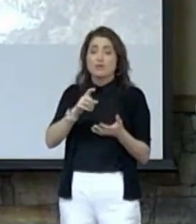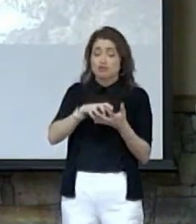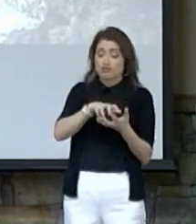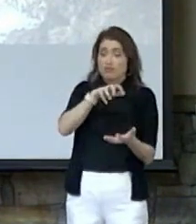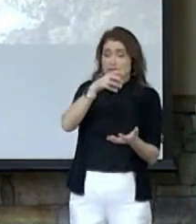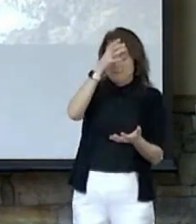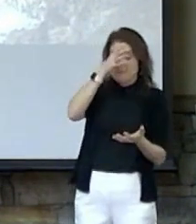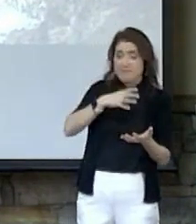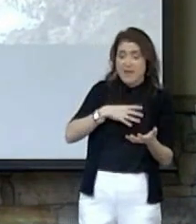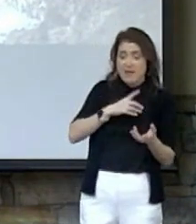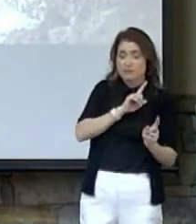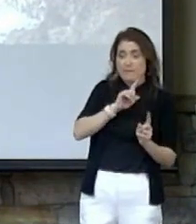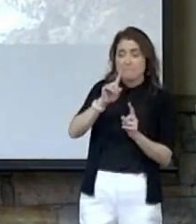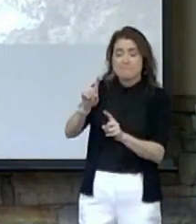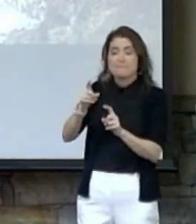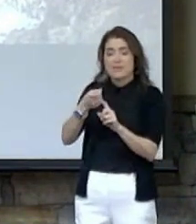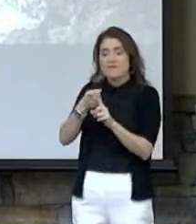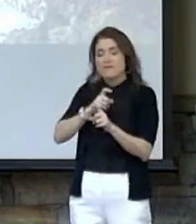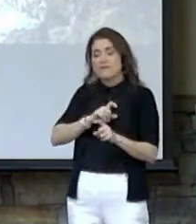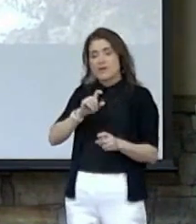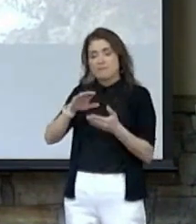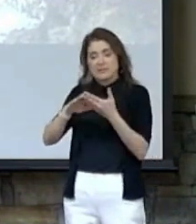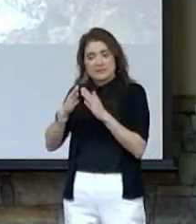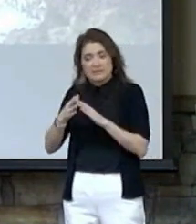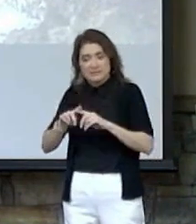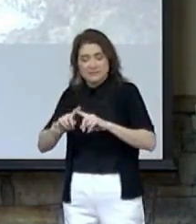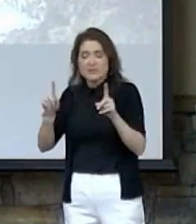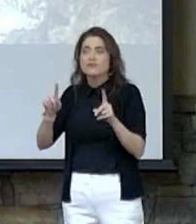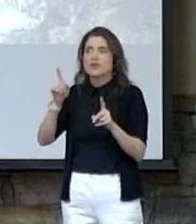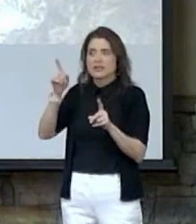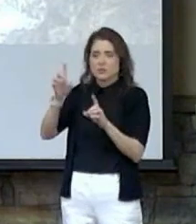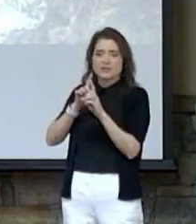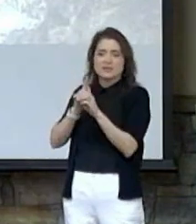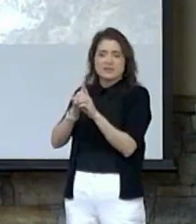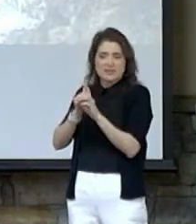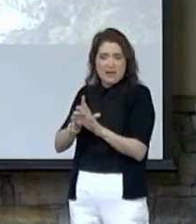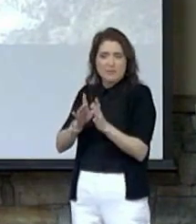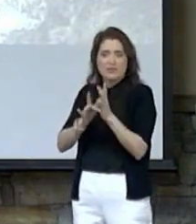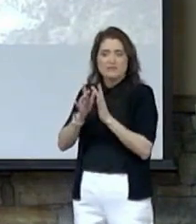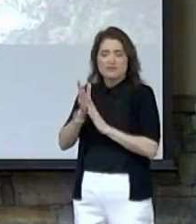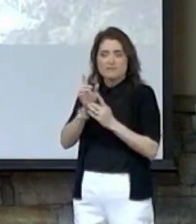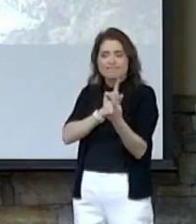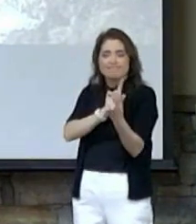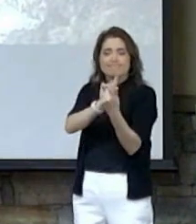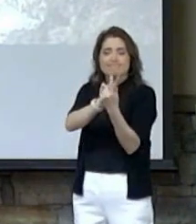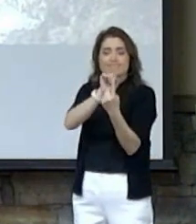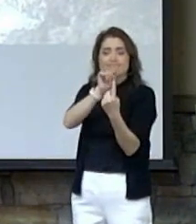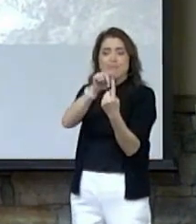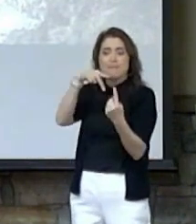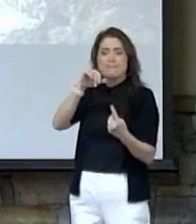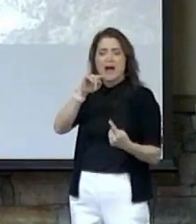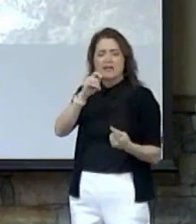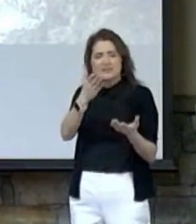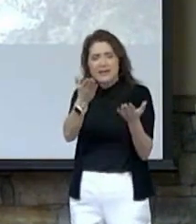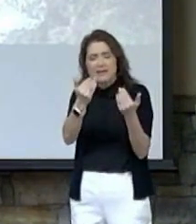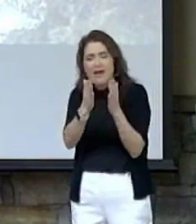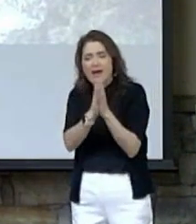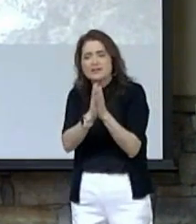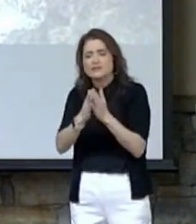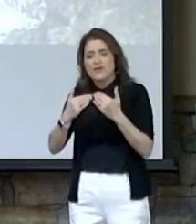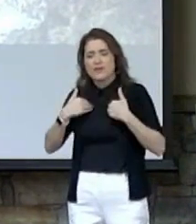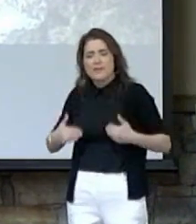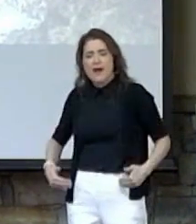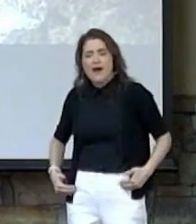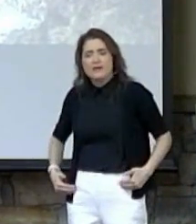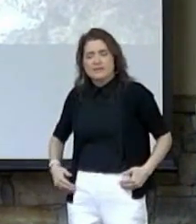named Joseph, who also was a disciple of Jesus. He went to Pilate and asked for the body of Jesus. Then